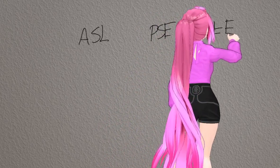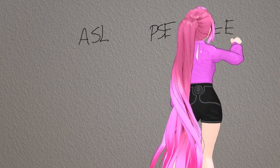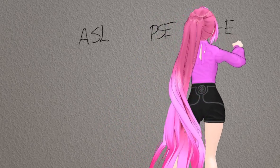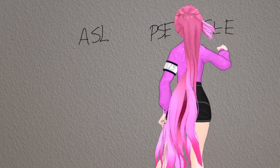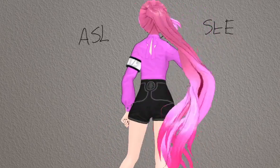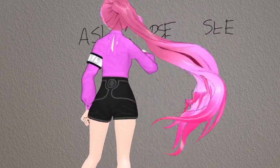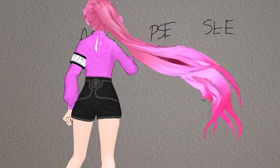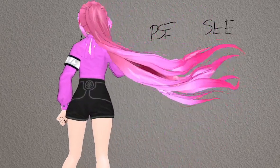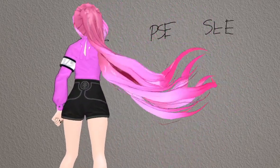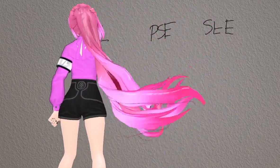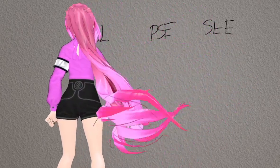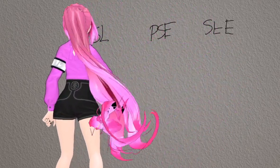okay.